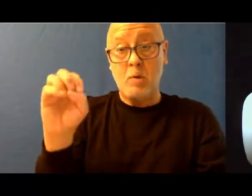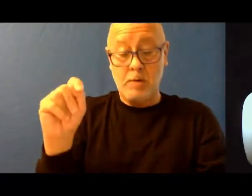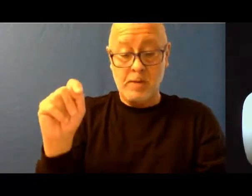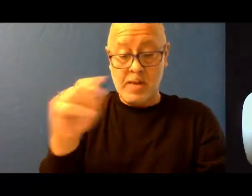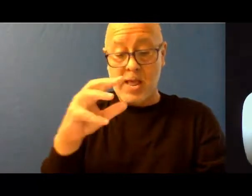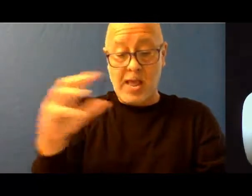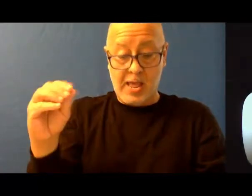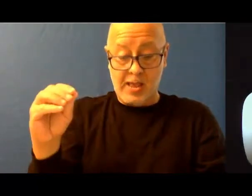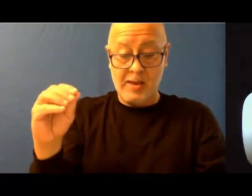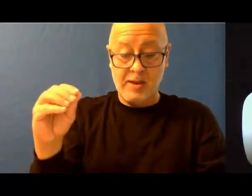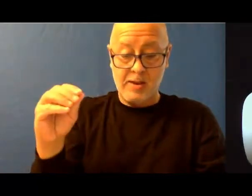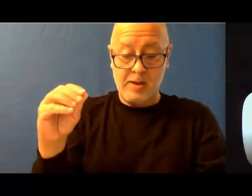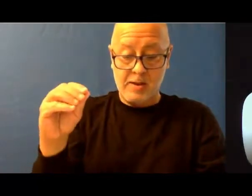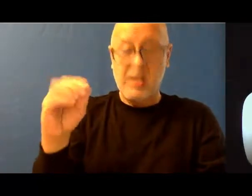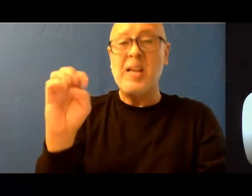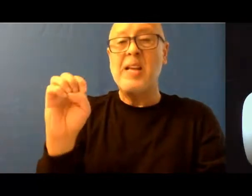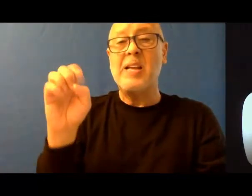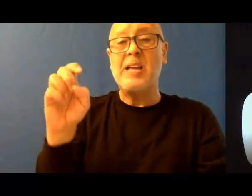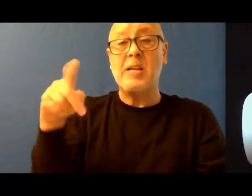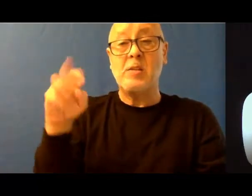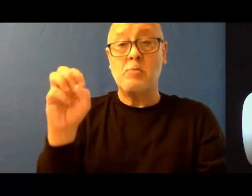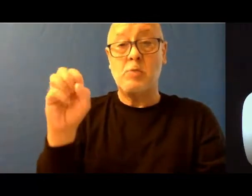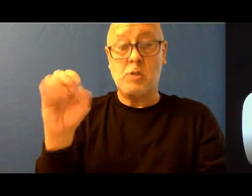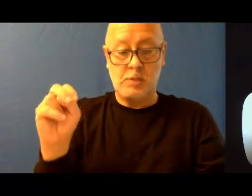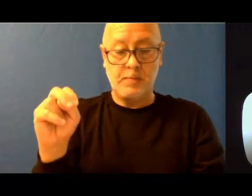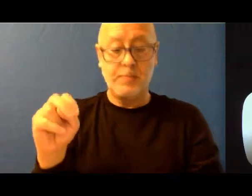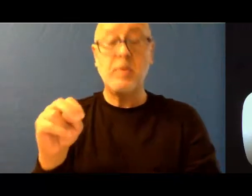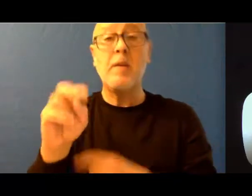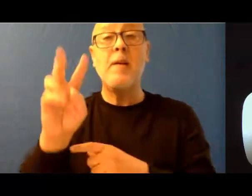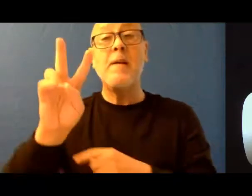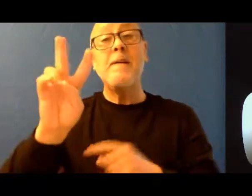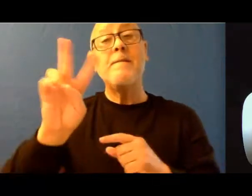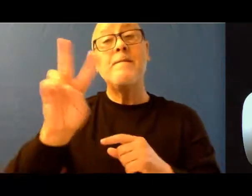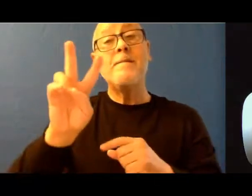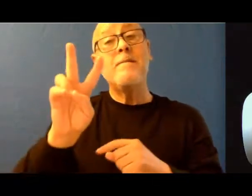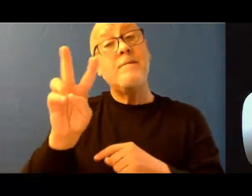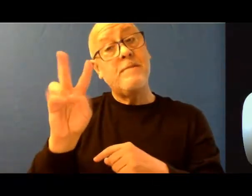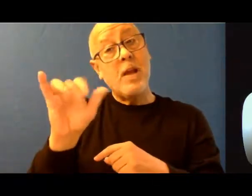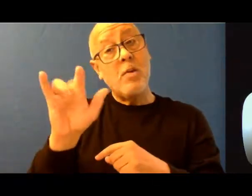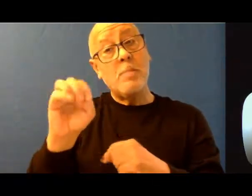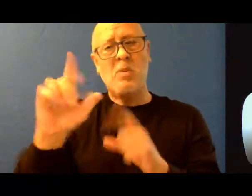is a letter that represents an unknown number.